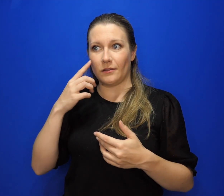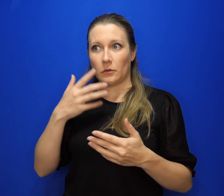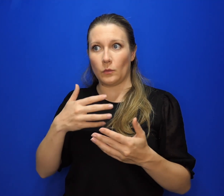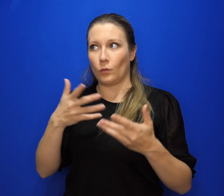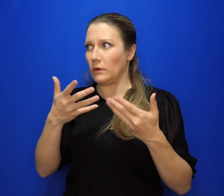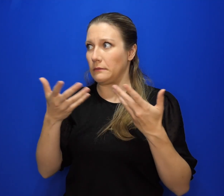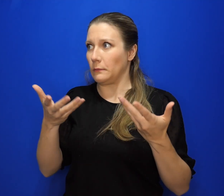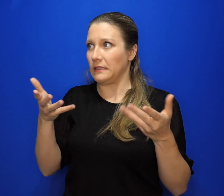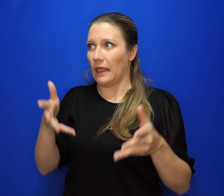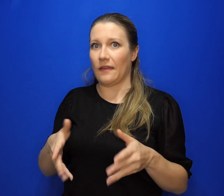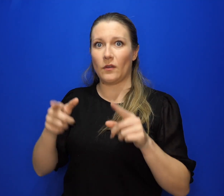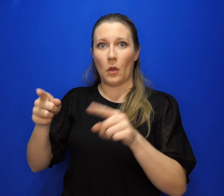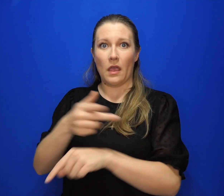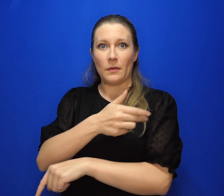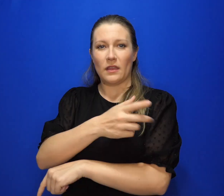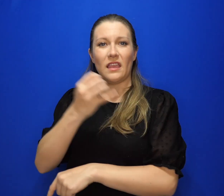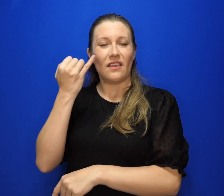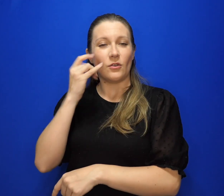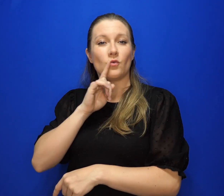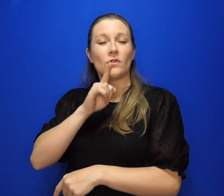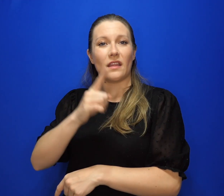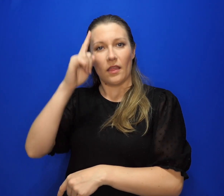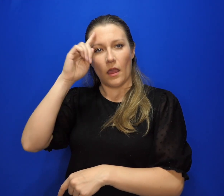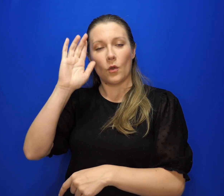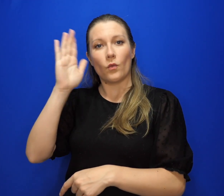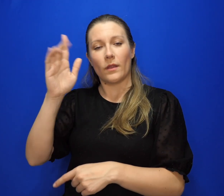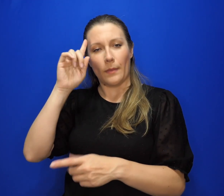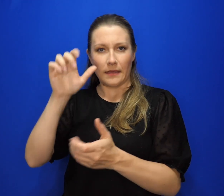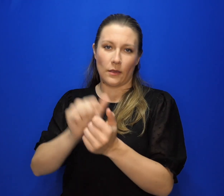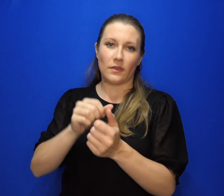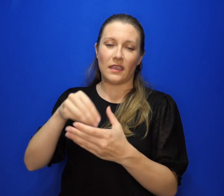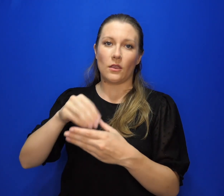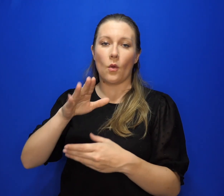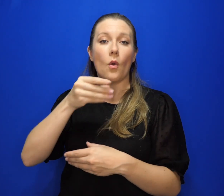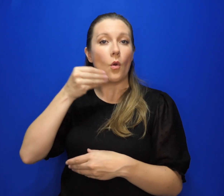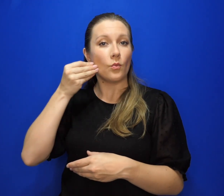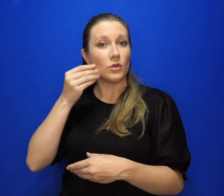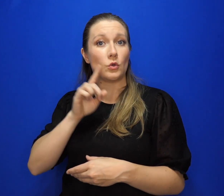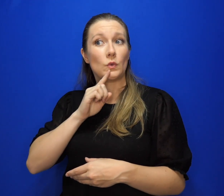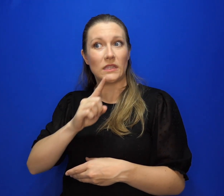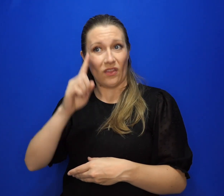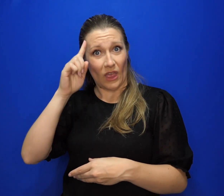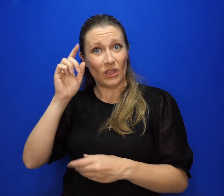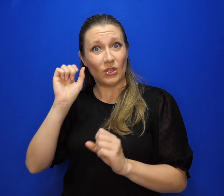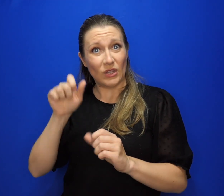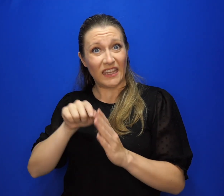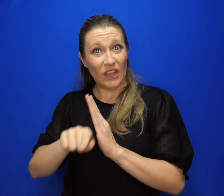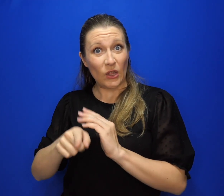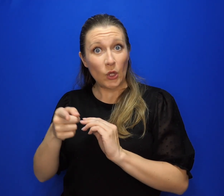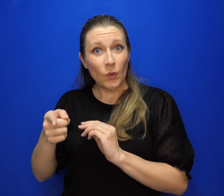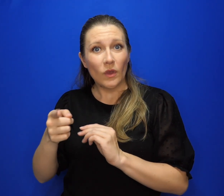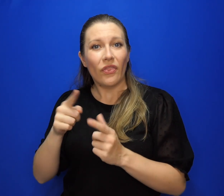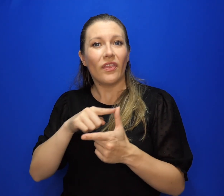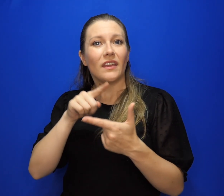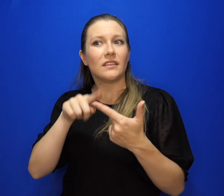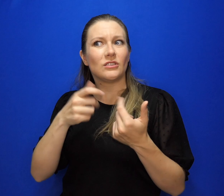were about to pass out in your home and you had enough insulin in you that it was going to do you in, then trying to drive to the emergency